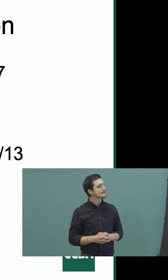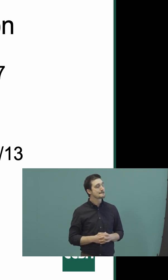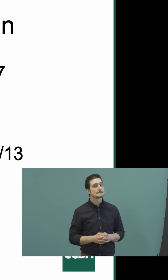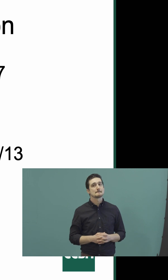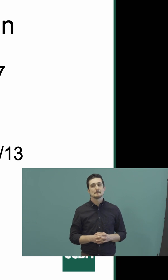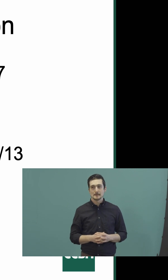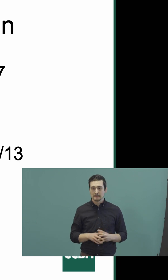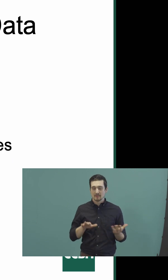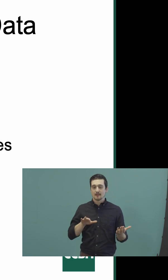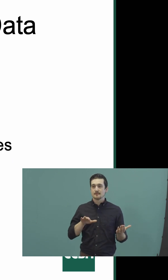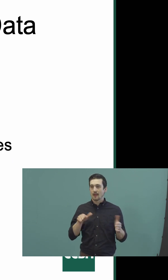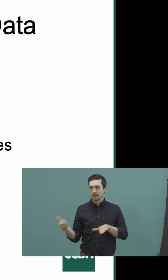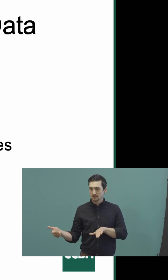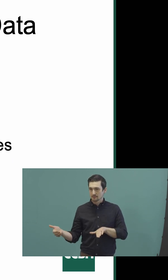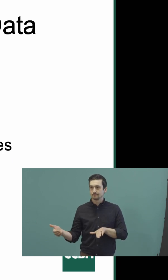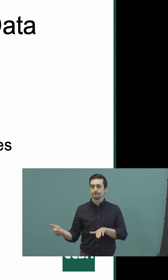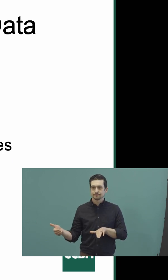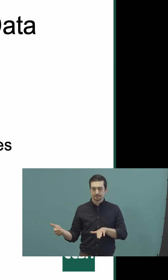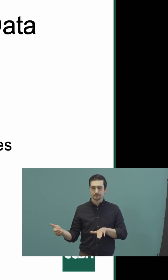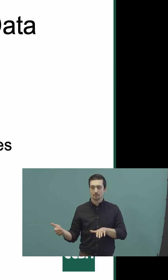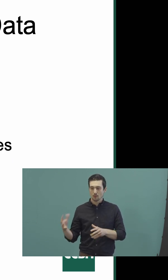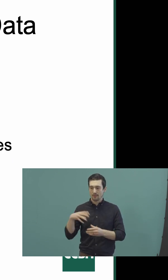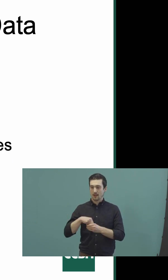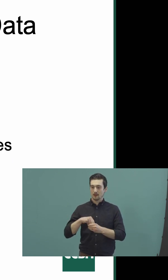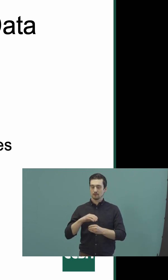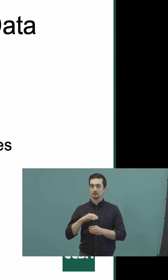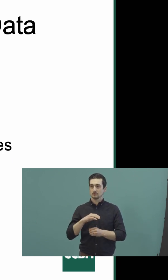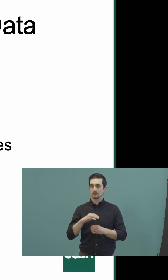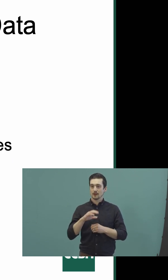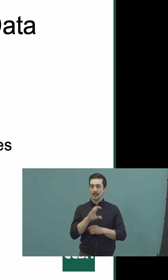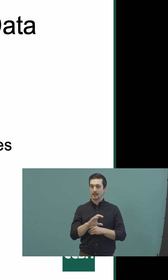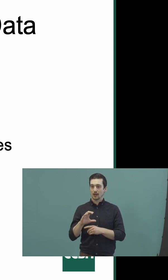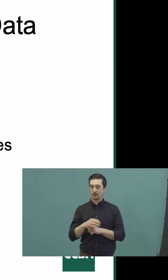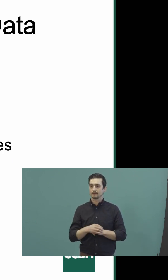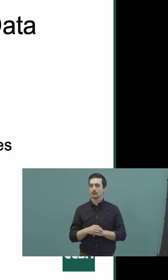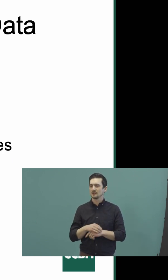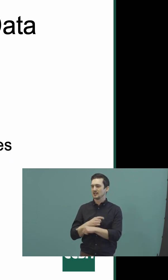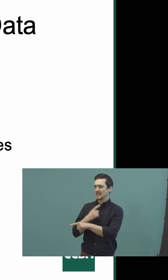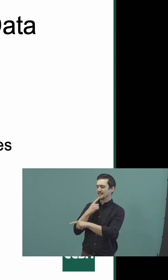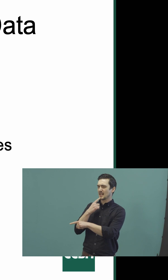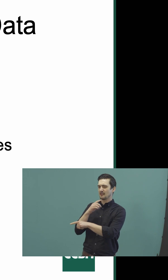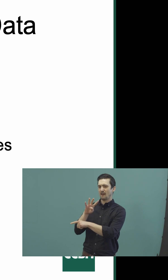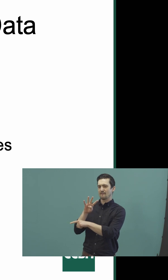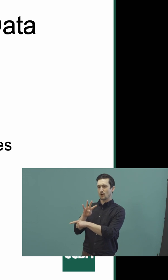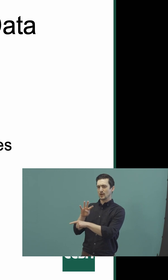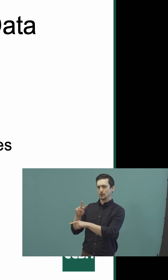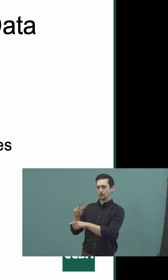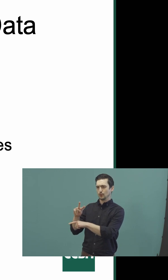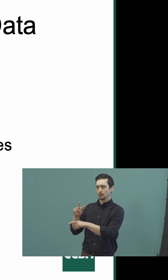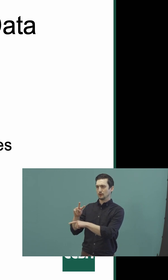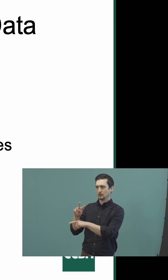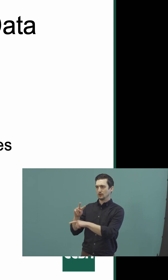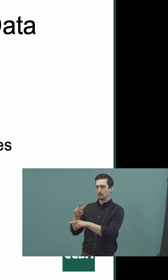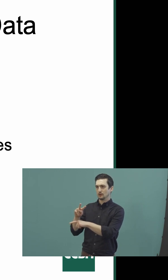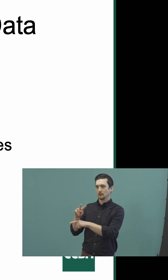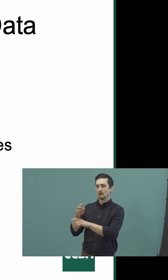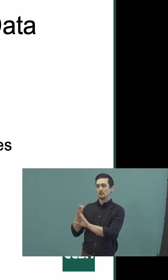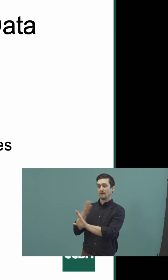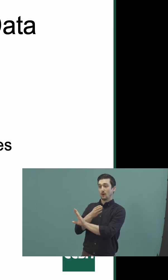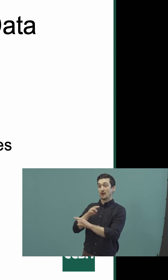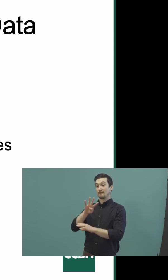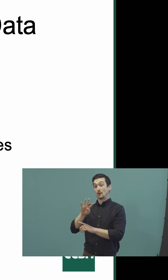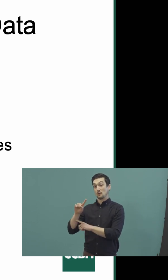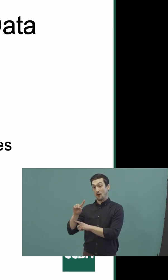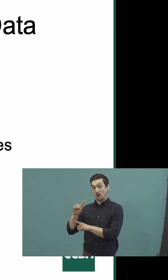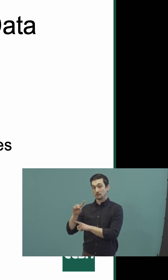Deaths in our jurisdiction, you heard our county executive talk about 42. When I pulled these numbers for analyses, we were at 41, but he is